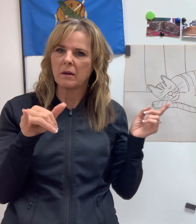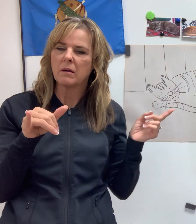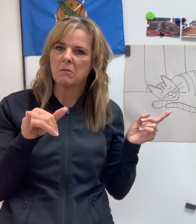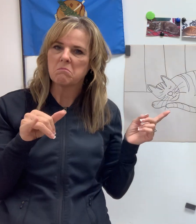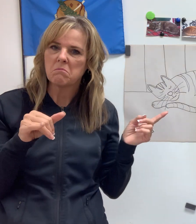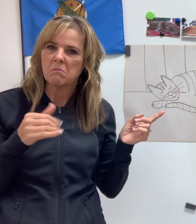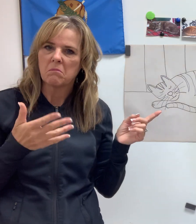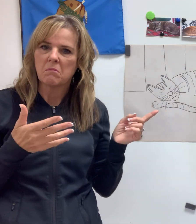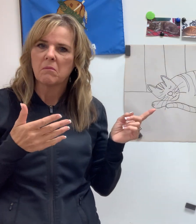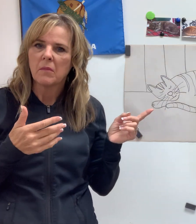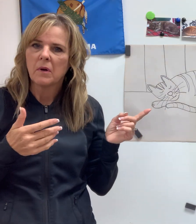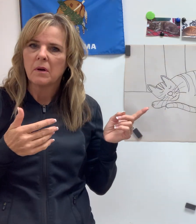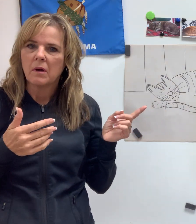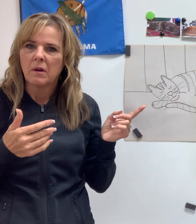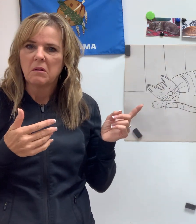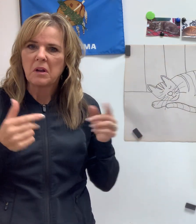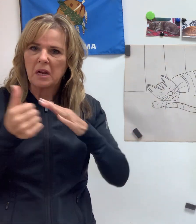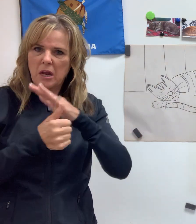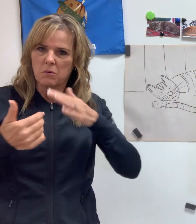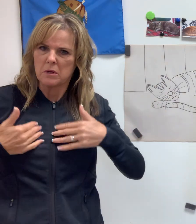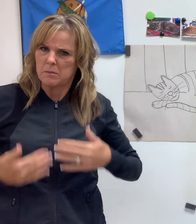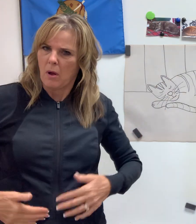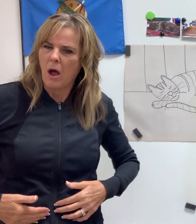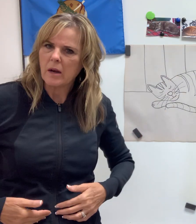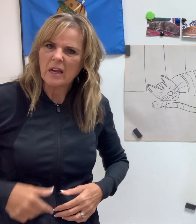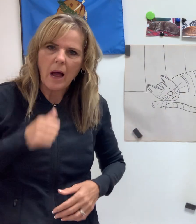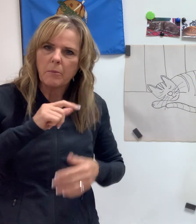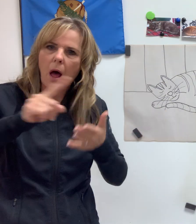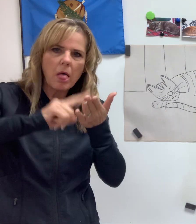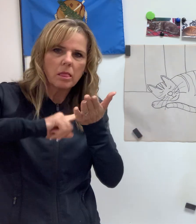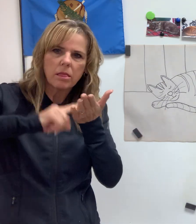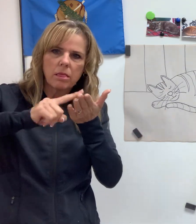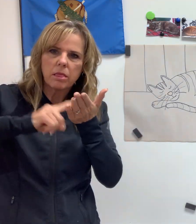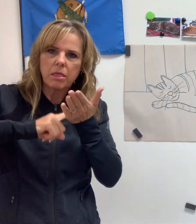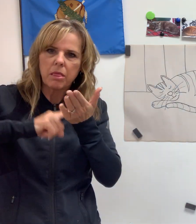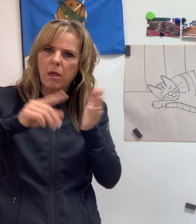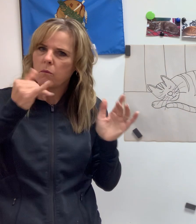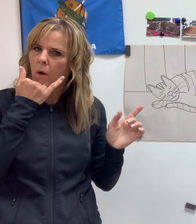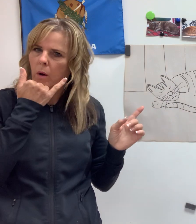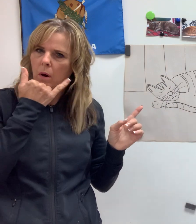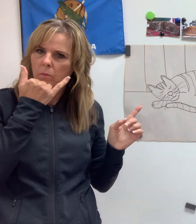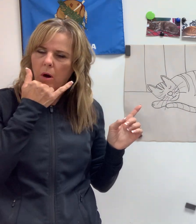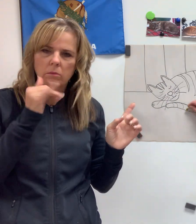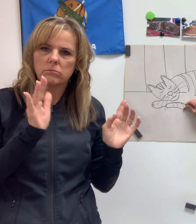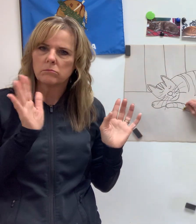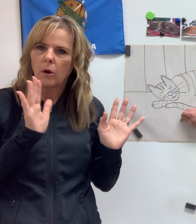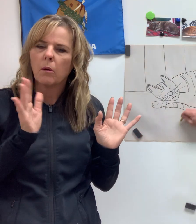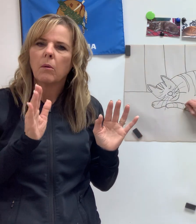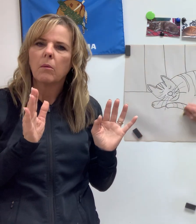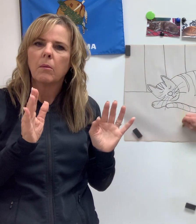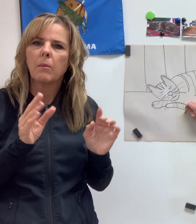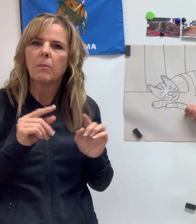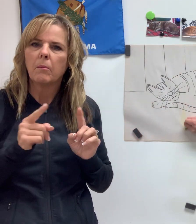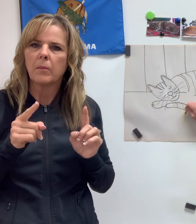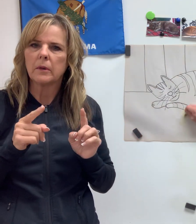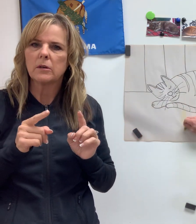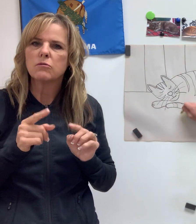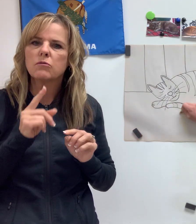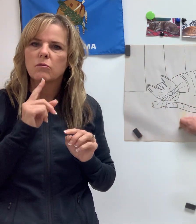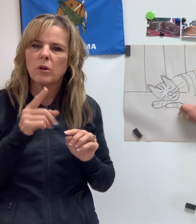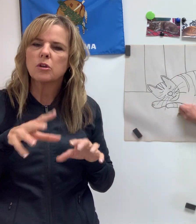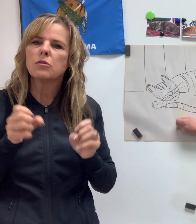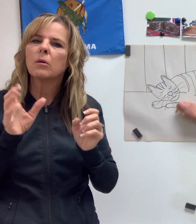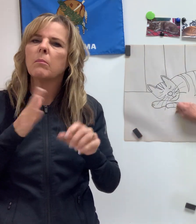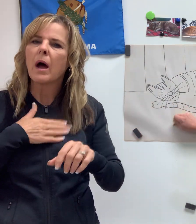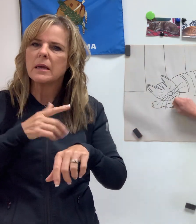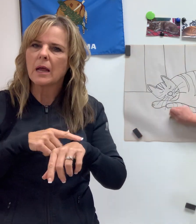just kind of came out from underneath his body. I'm not scribble scrabbling like this. Hay isn't scribble scrabbles, but I just really took